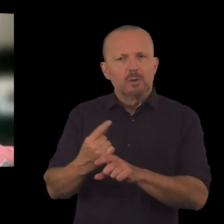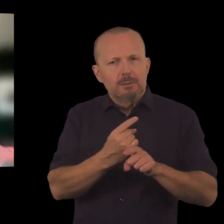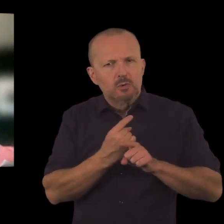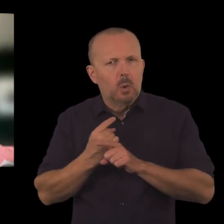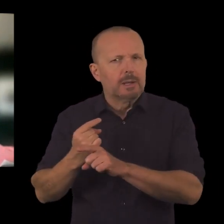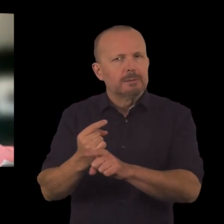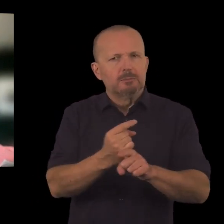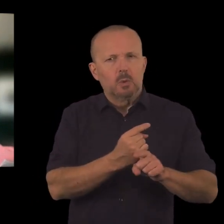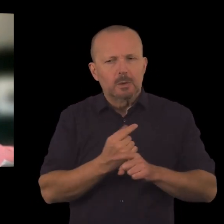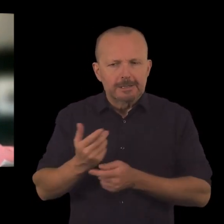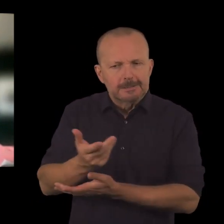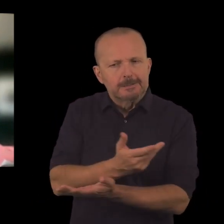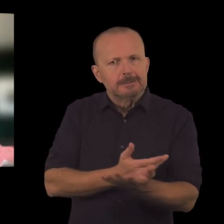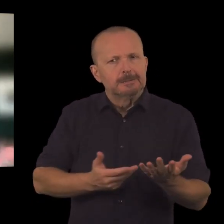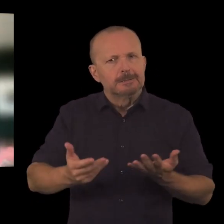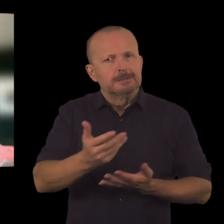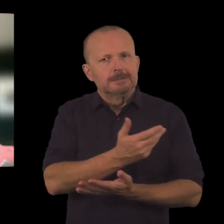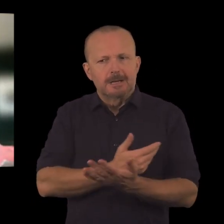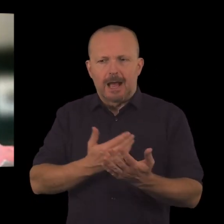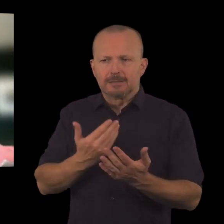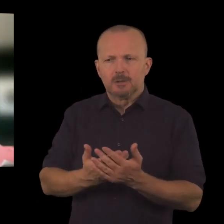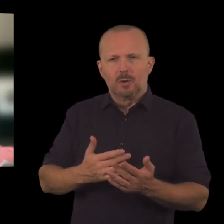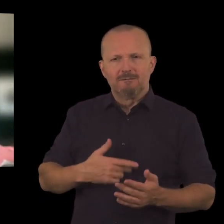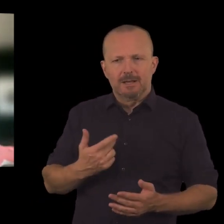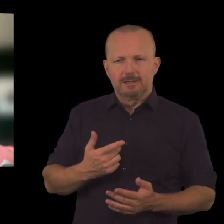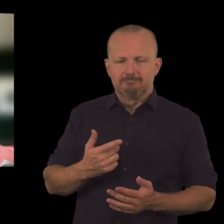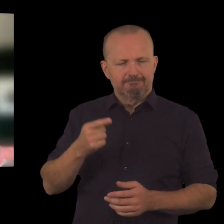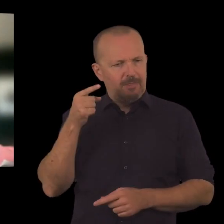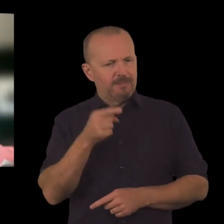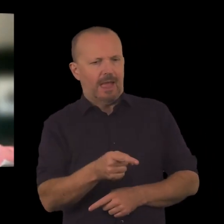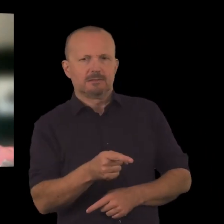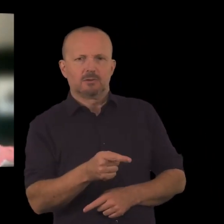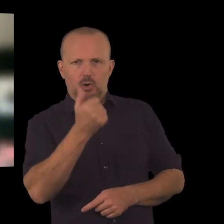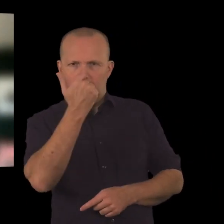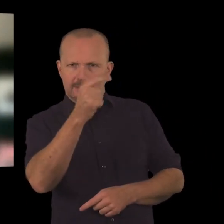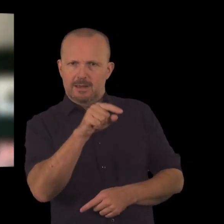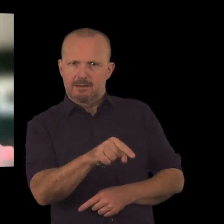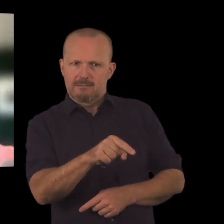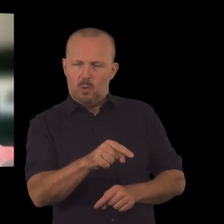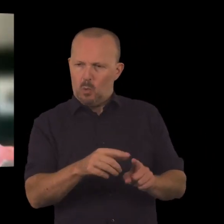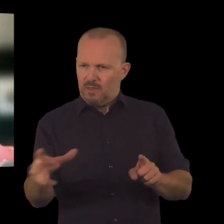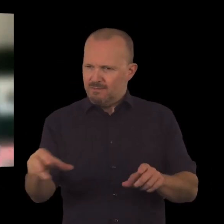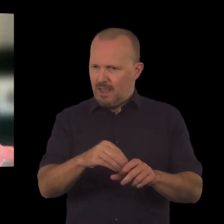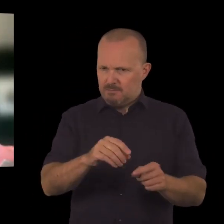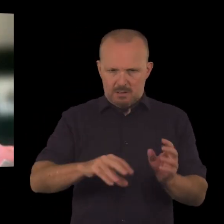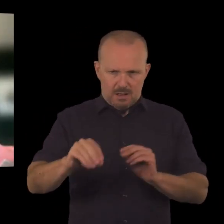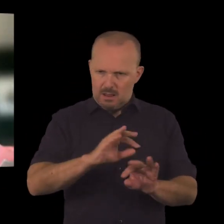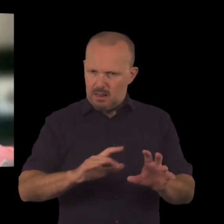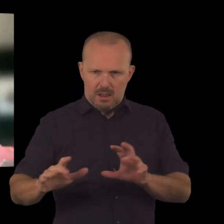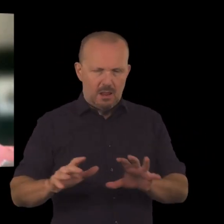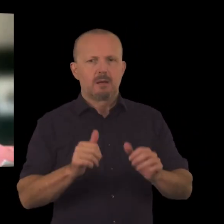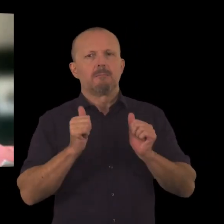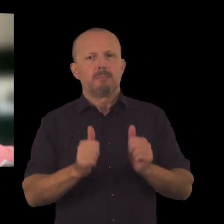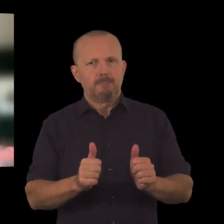that's 2, potentially 3. Everyone says, hey, I've got this idea. I was thinking